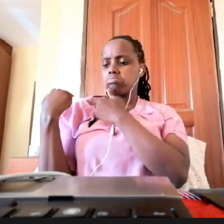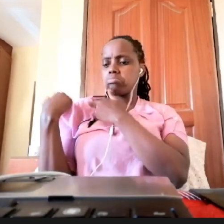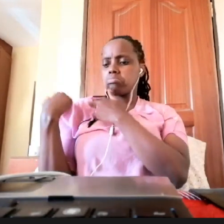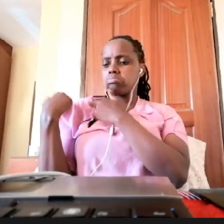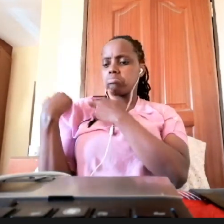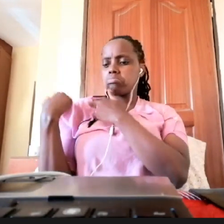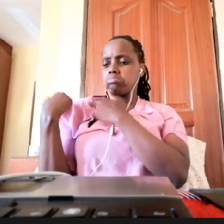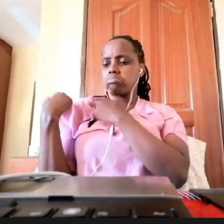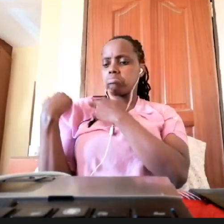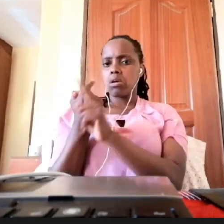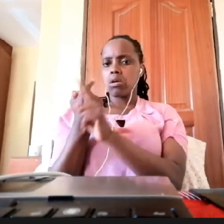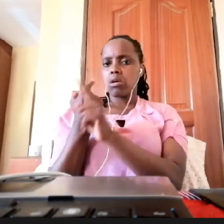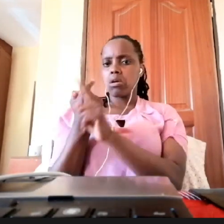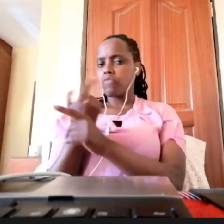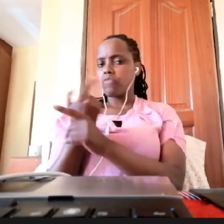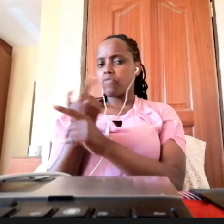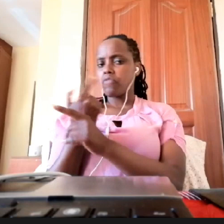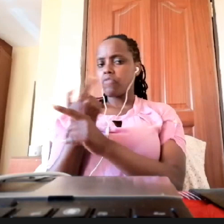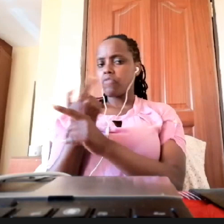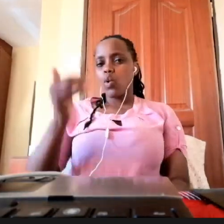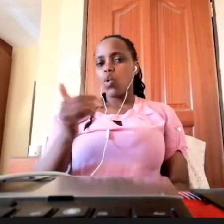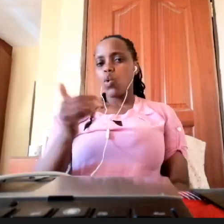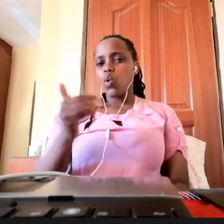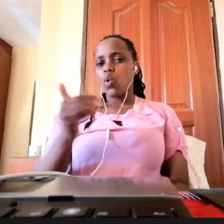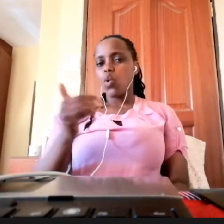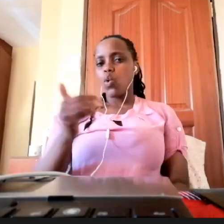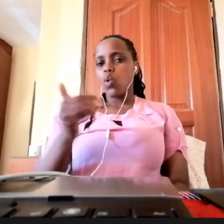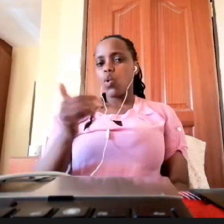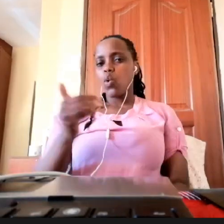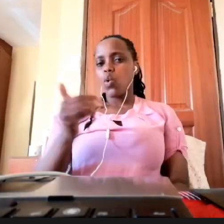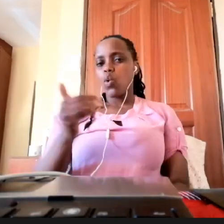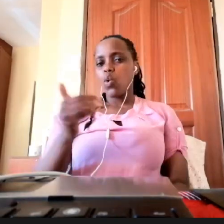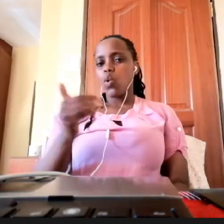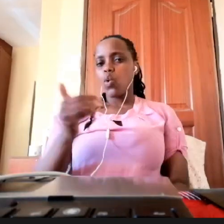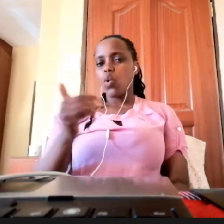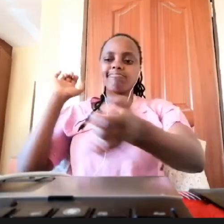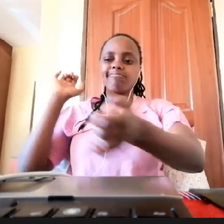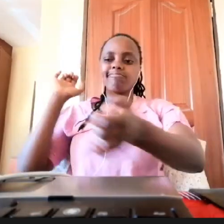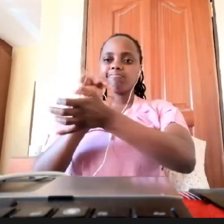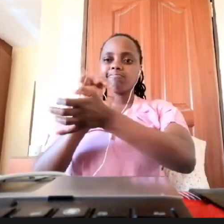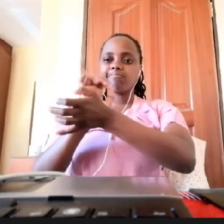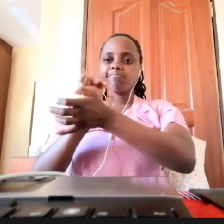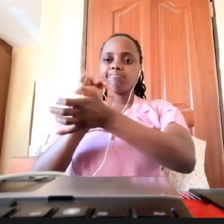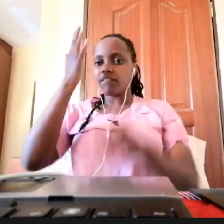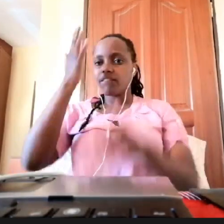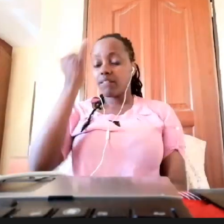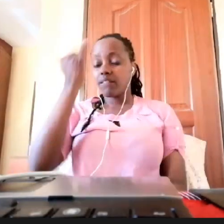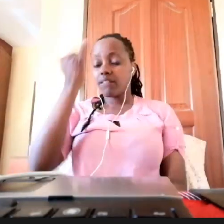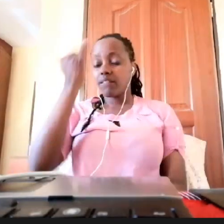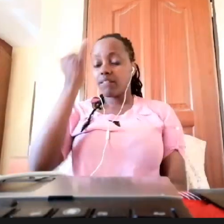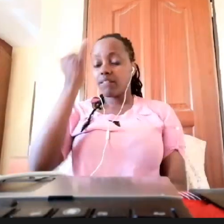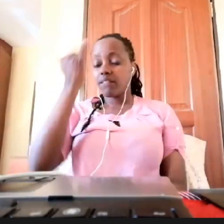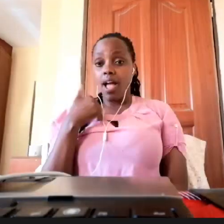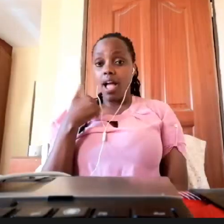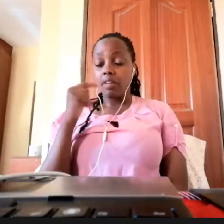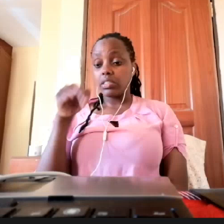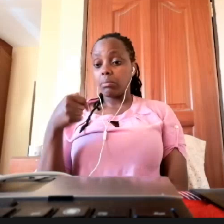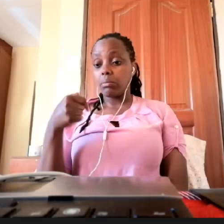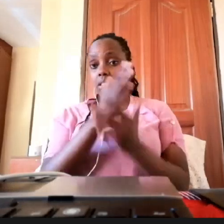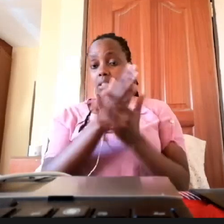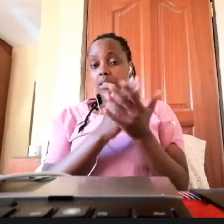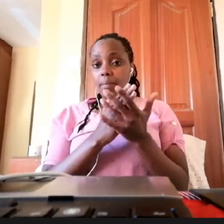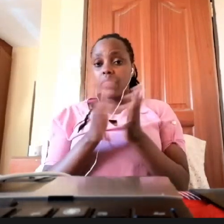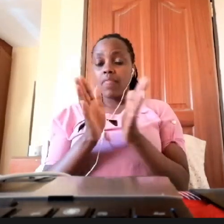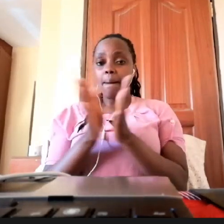ground, are often either arrested and imprisoned for having made certain